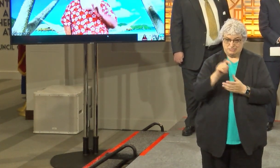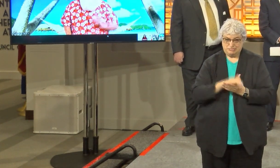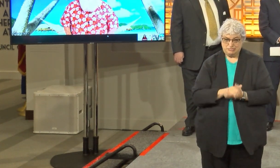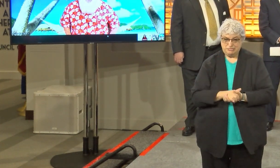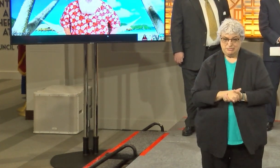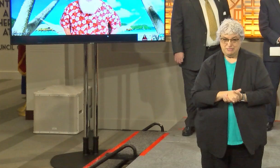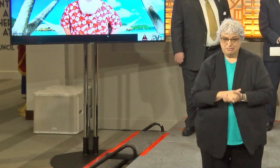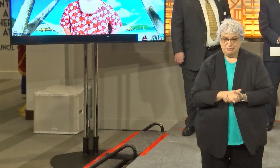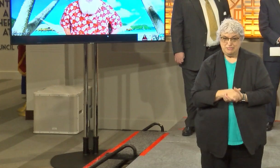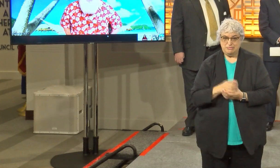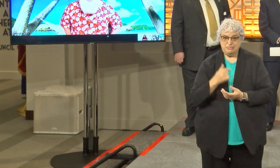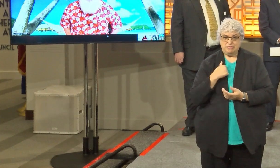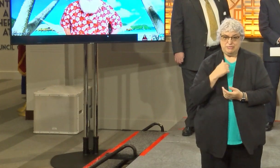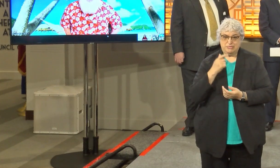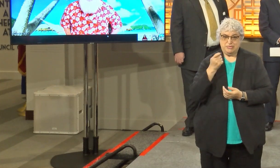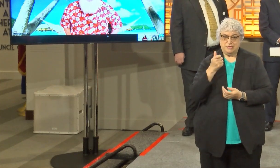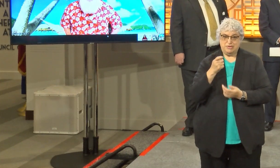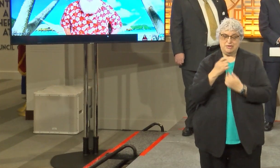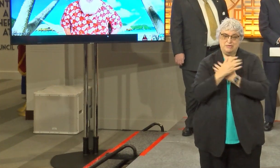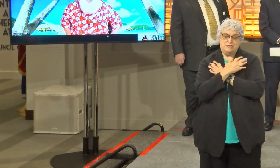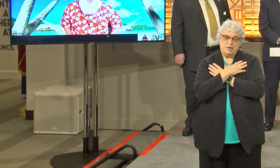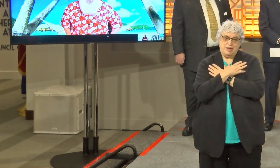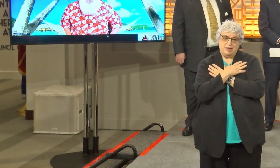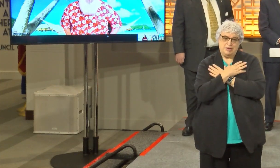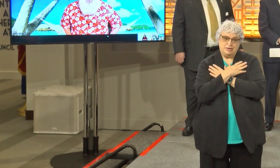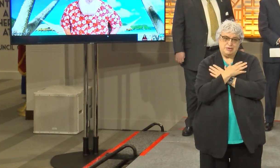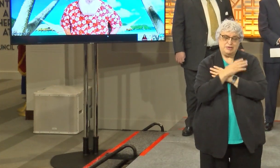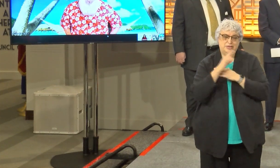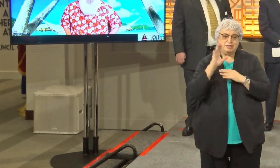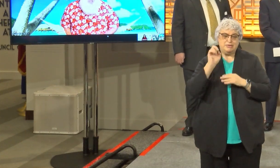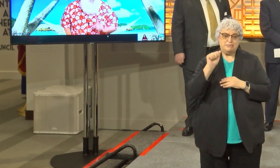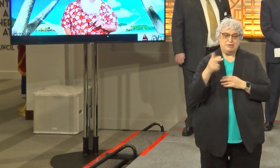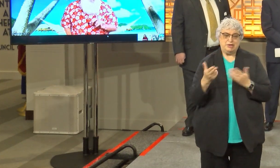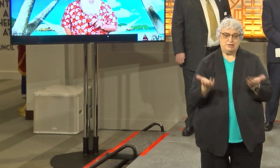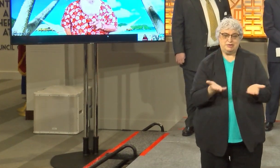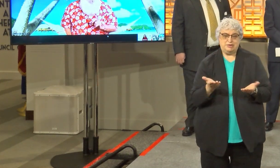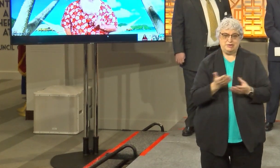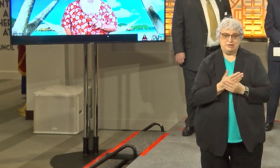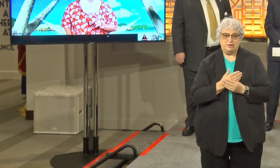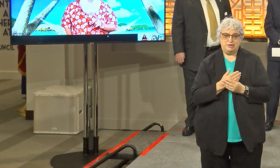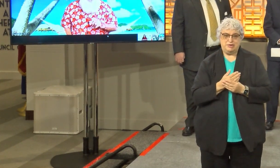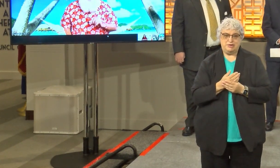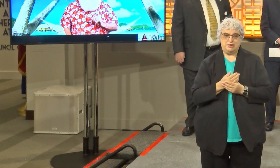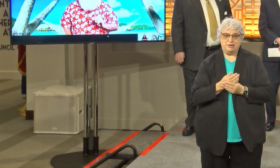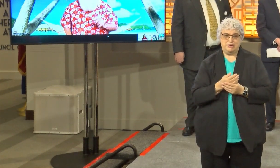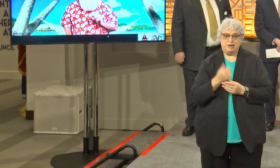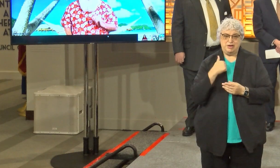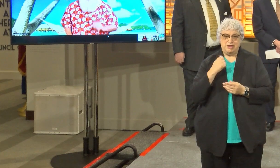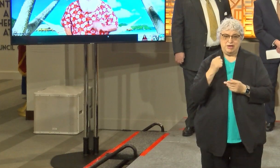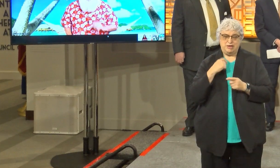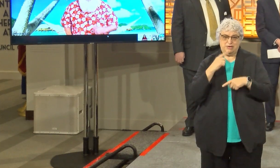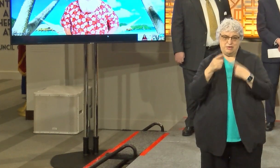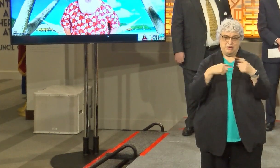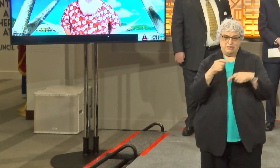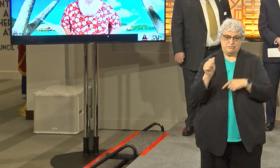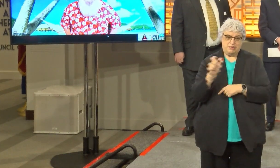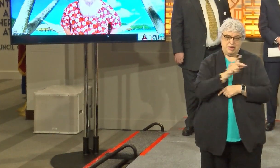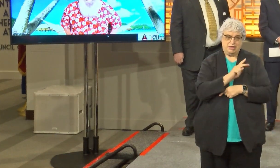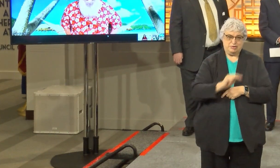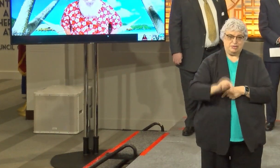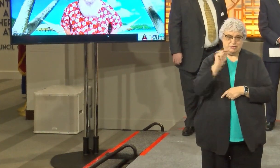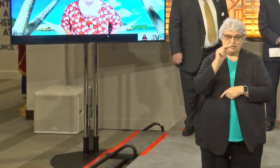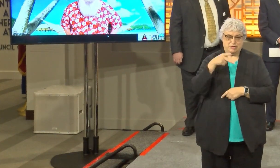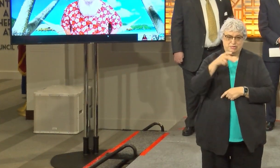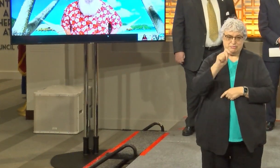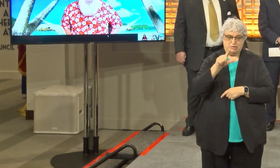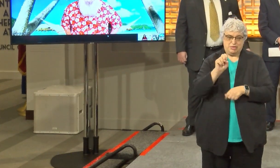It just happens I'm taking a little relaxation at the beach, but it's almost over. I need to make my way back to the North Pole